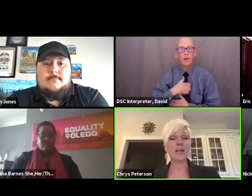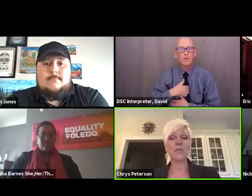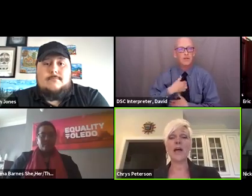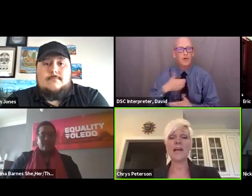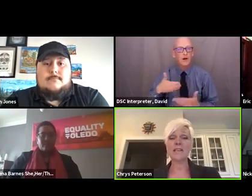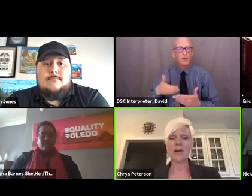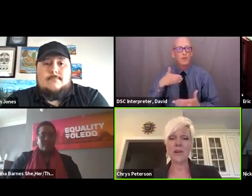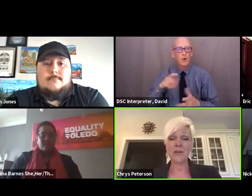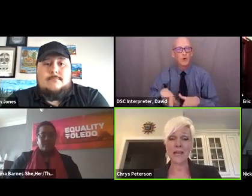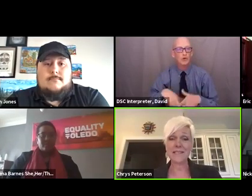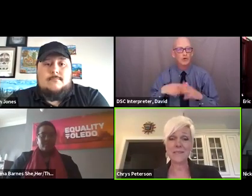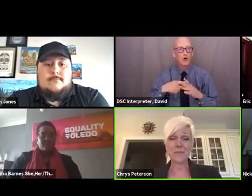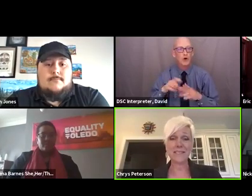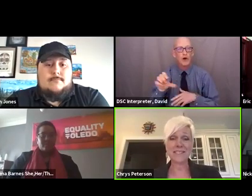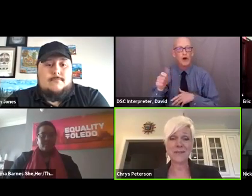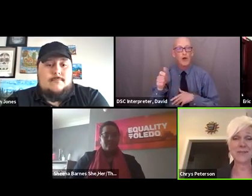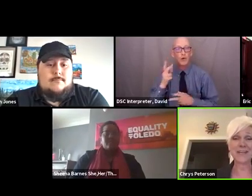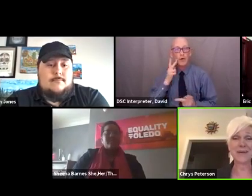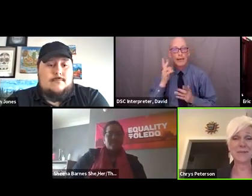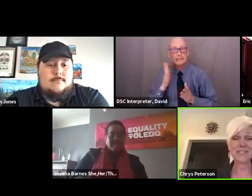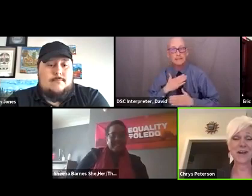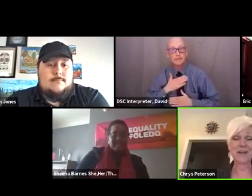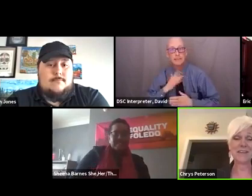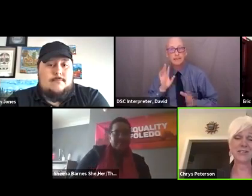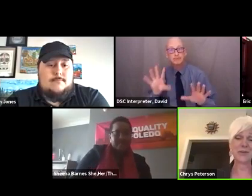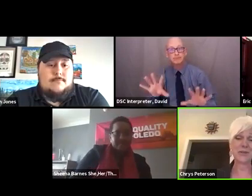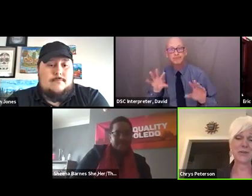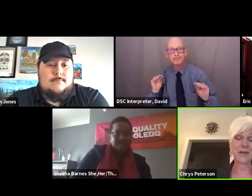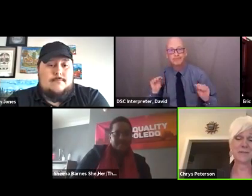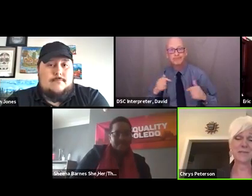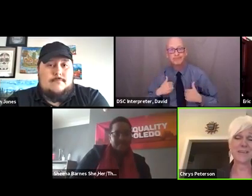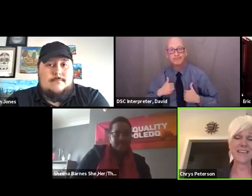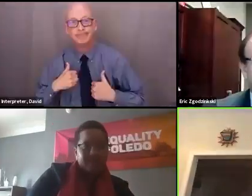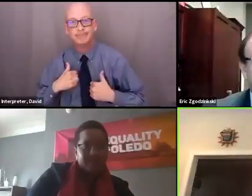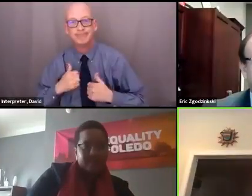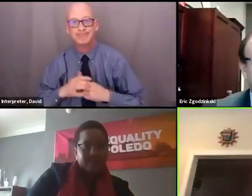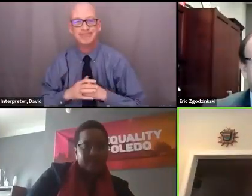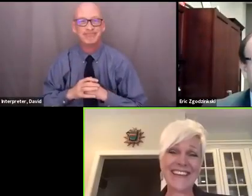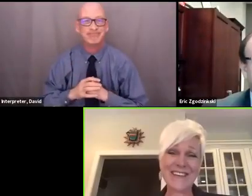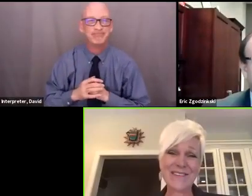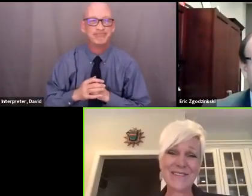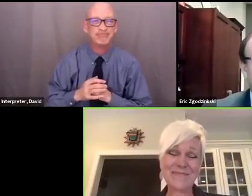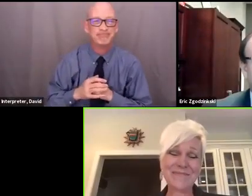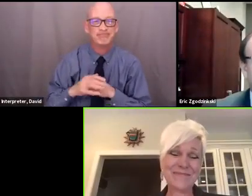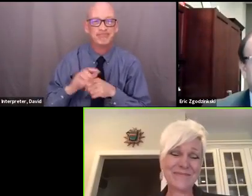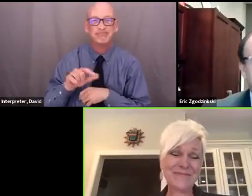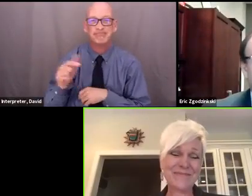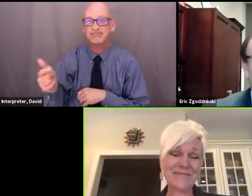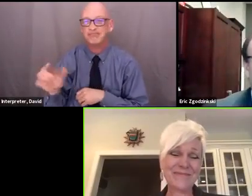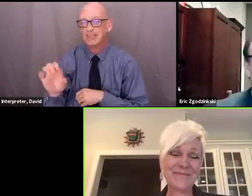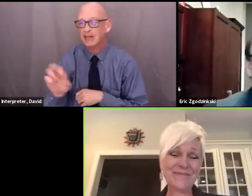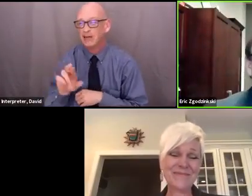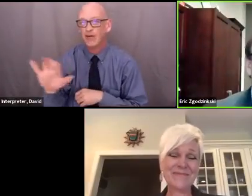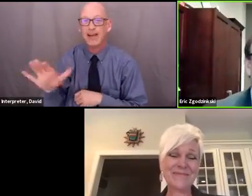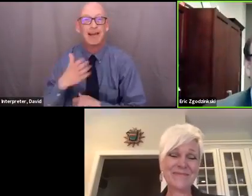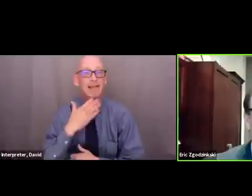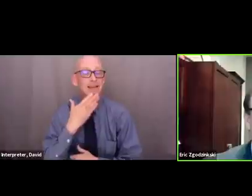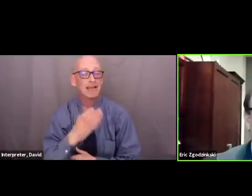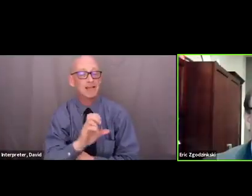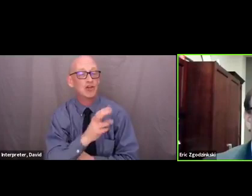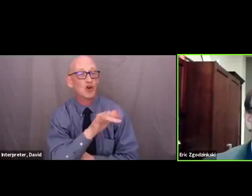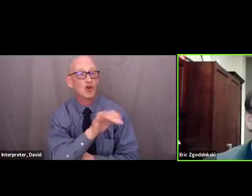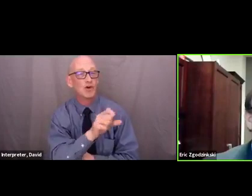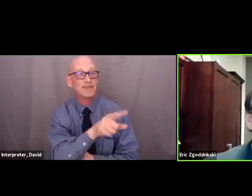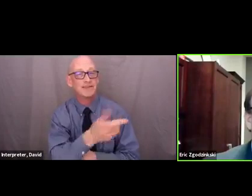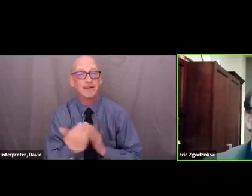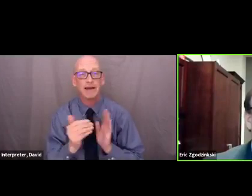get started, we'll ask our other guests to please turn their cameras off as you're speaking, Eric. Thank you. Thanks, Chris. And